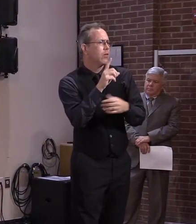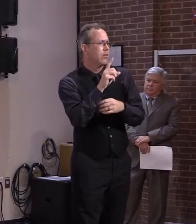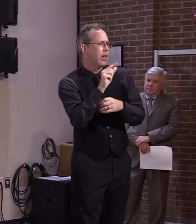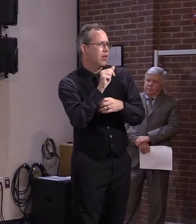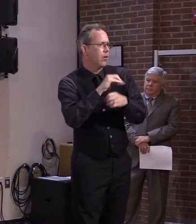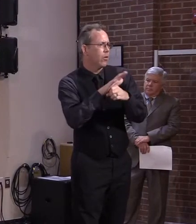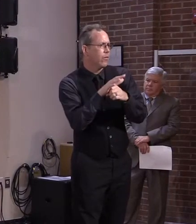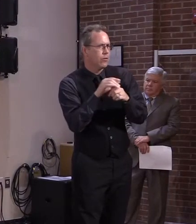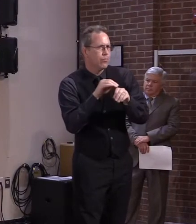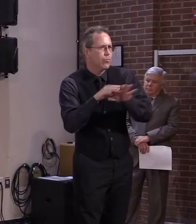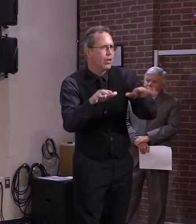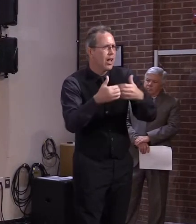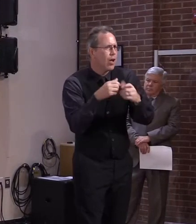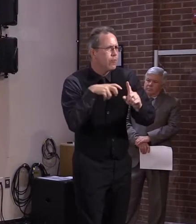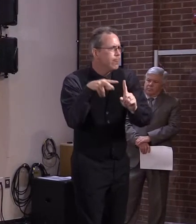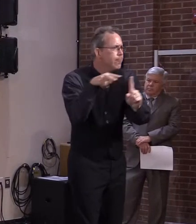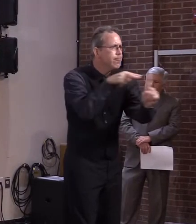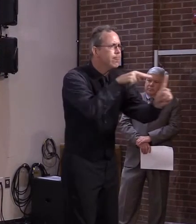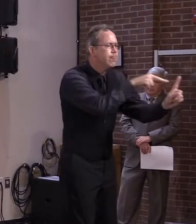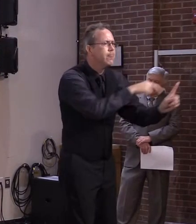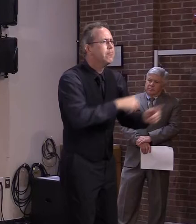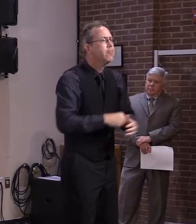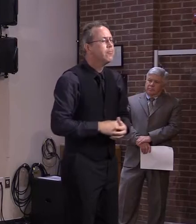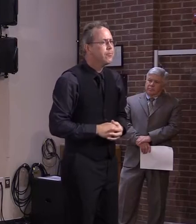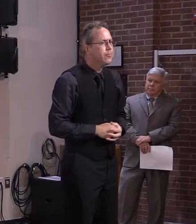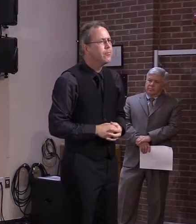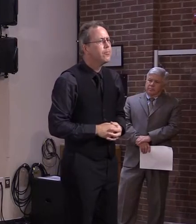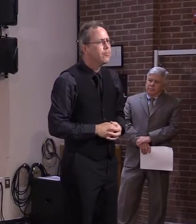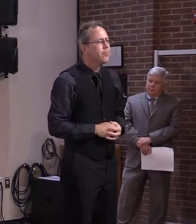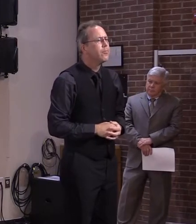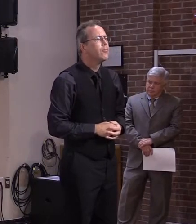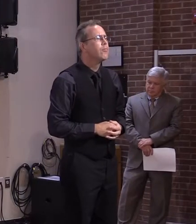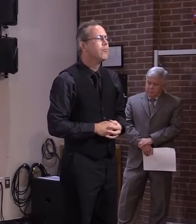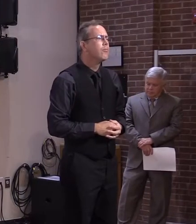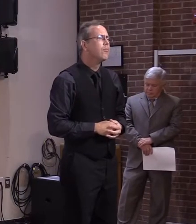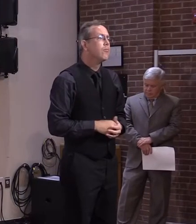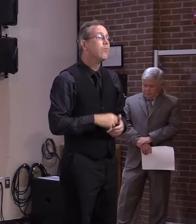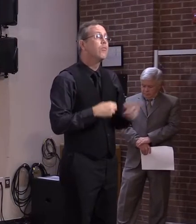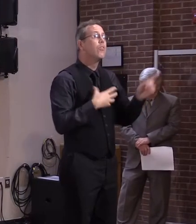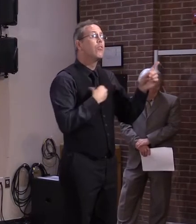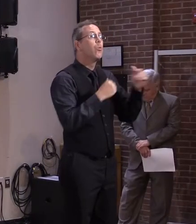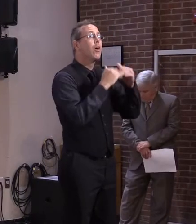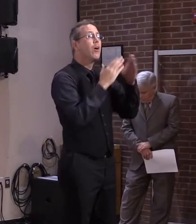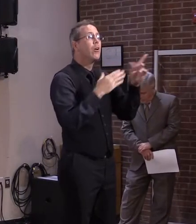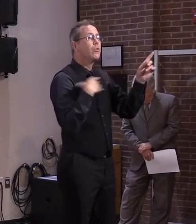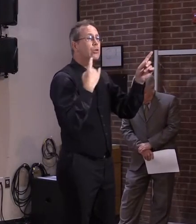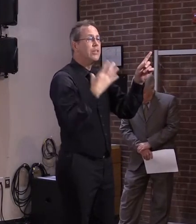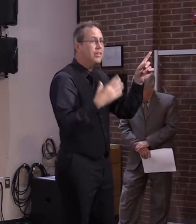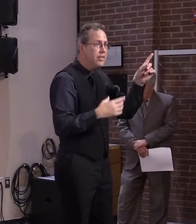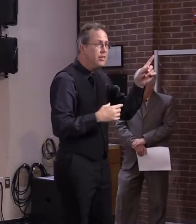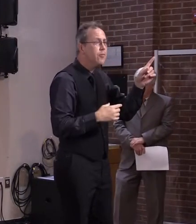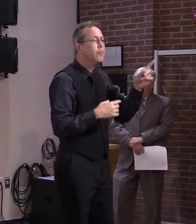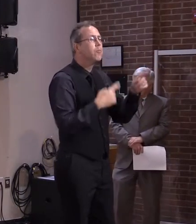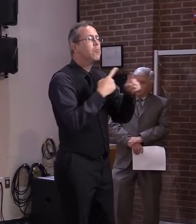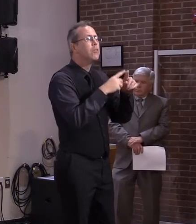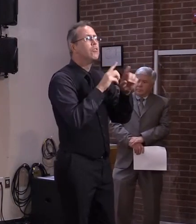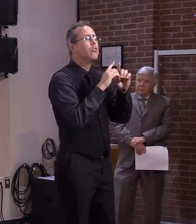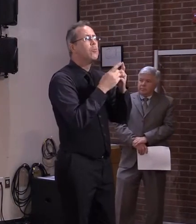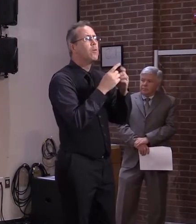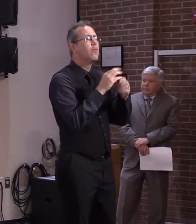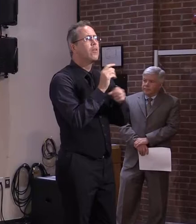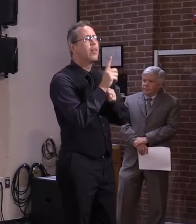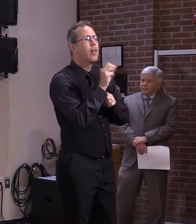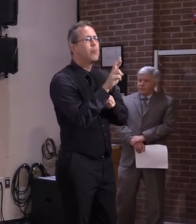Last week, we had a conversation with White House staff and the U.S. Department of Labor about the President's announcement for utilizing OSHA Emergency Temporary Standard,